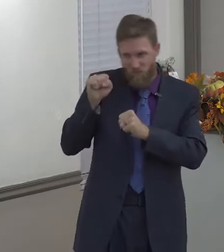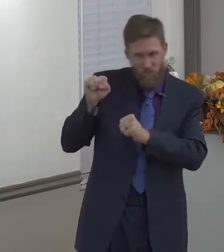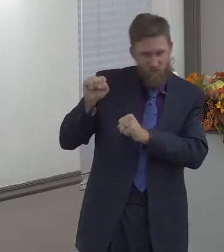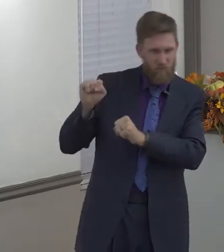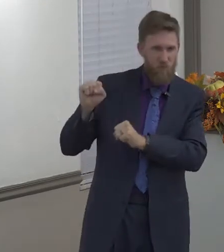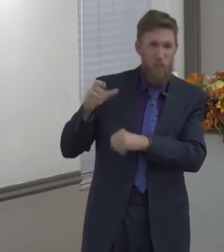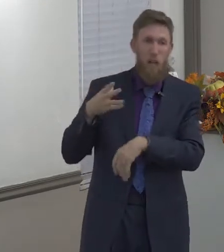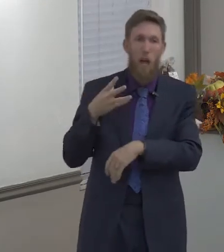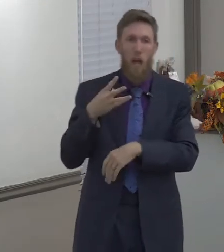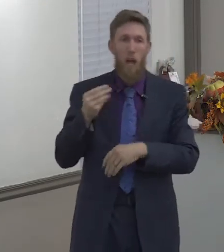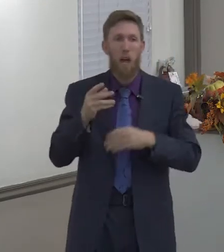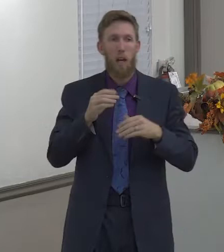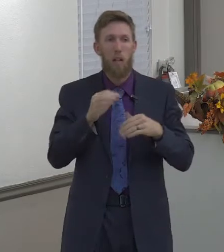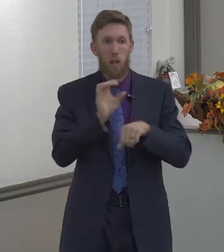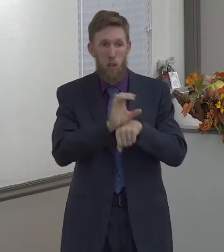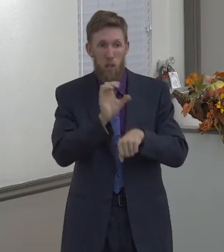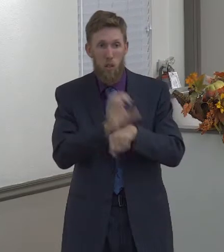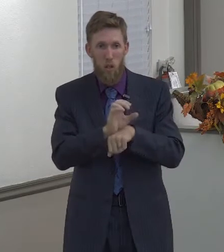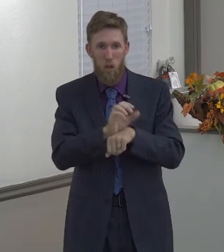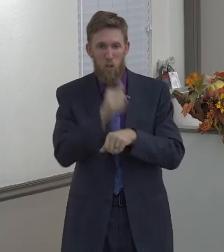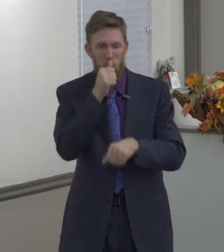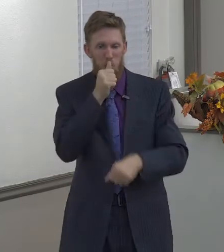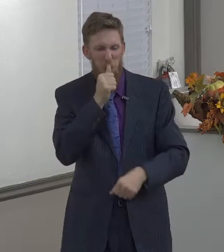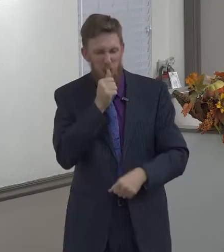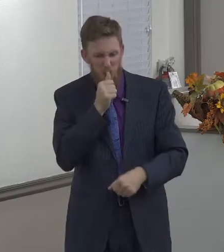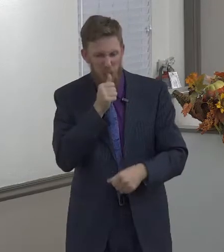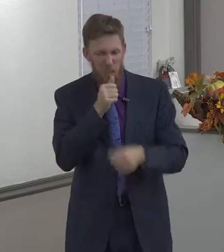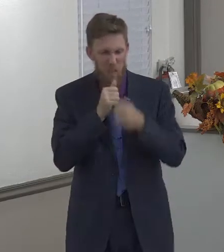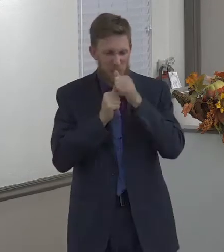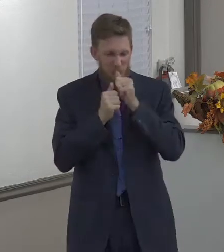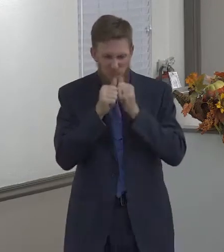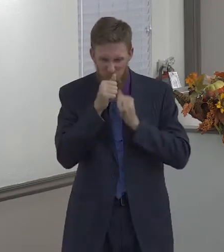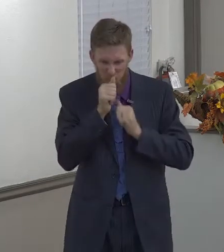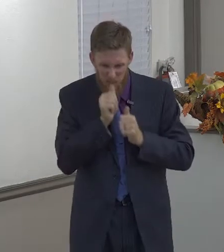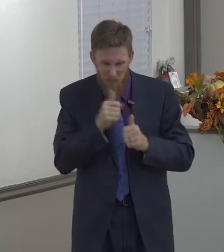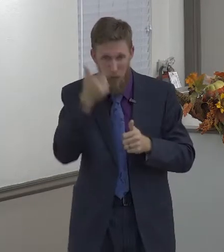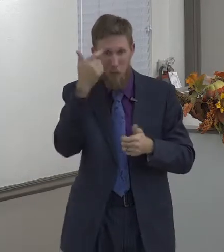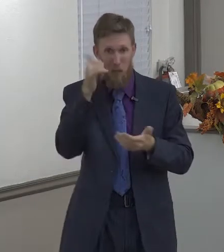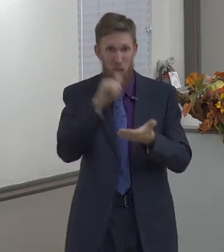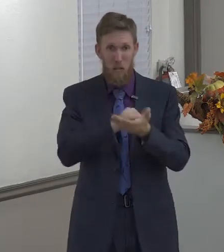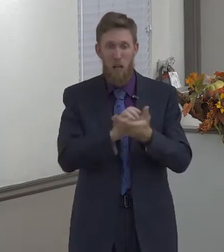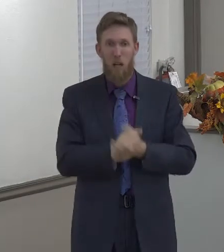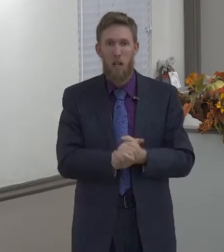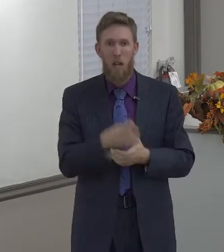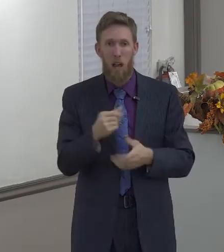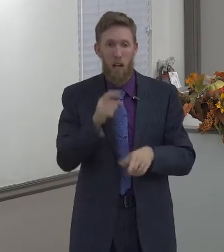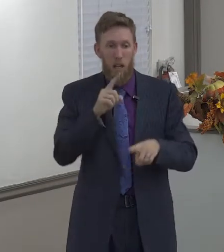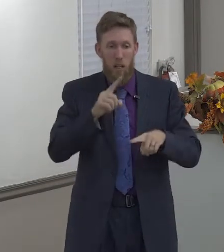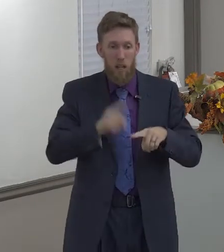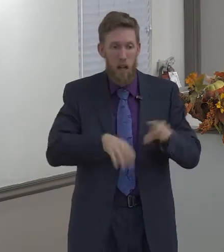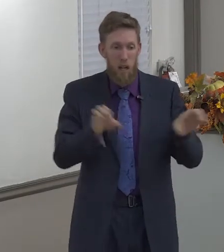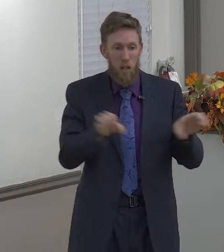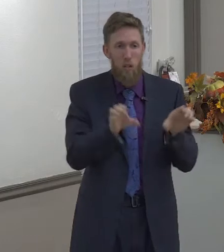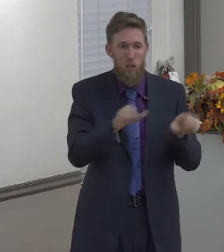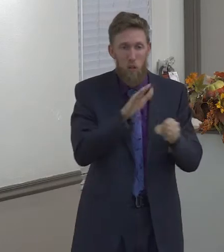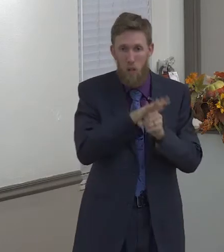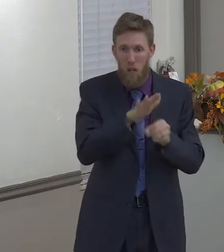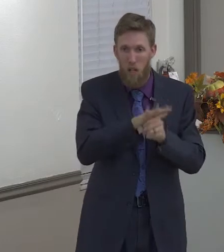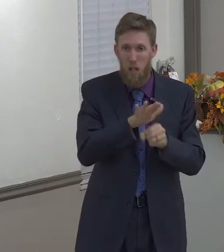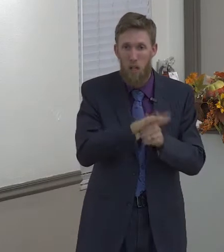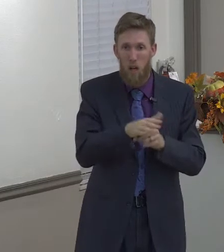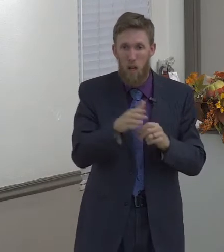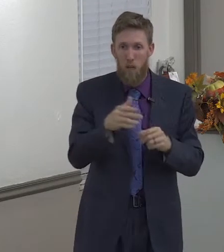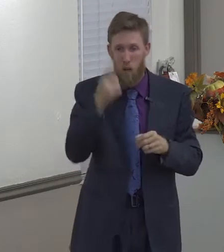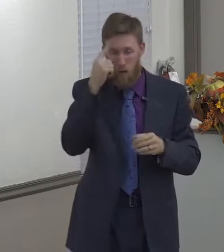to. Every single part of the body, you and I, have a purpose in that body. Romans 12, 6 through 8. Having then gifts